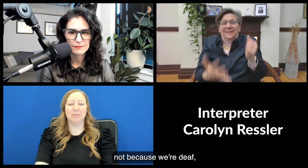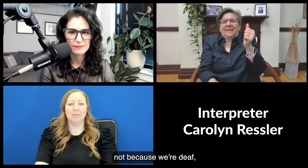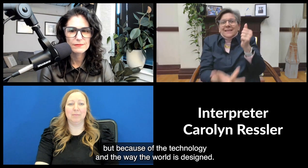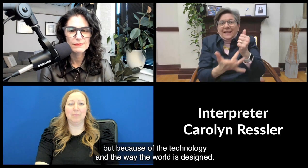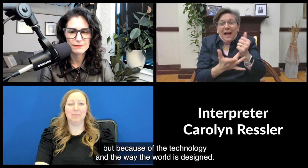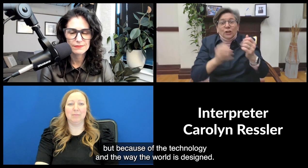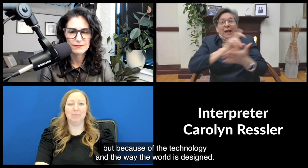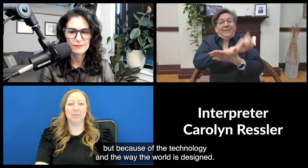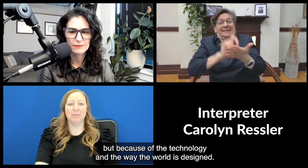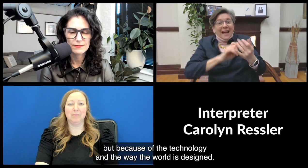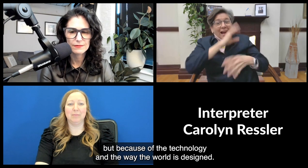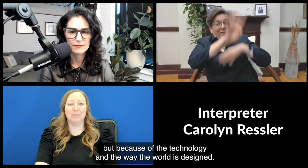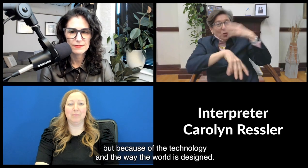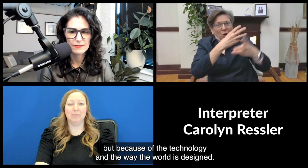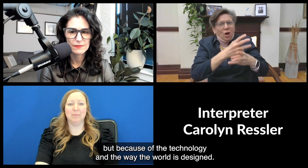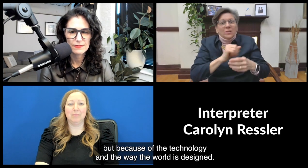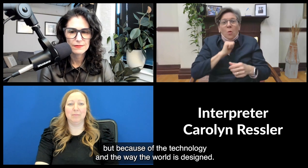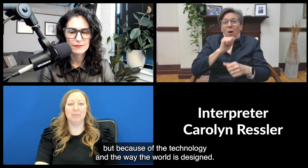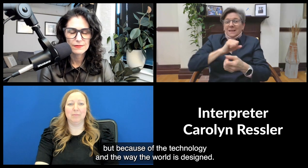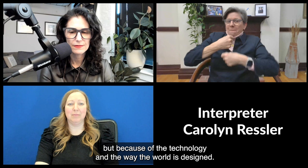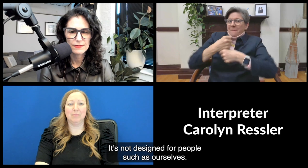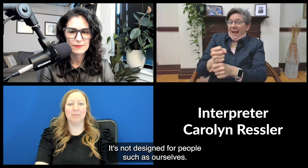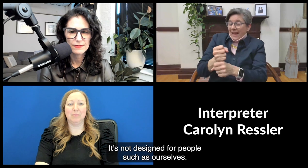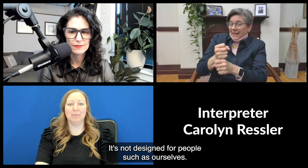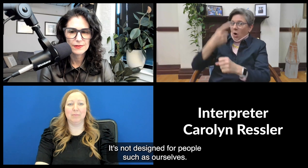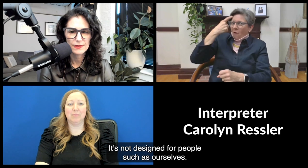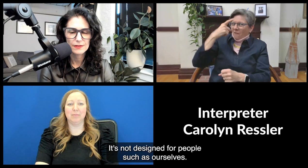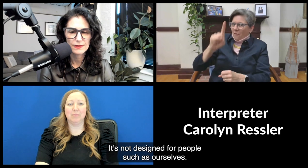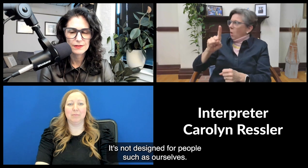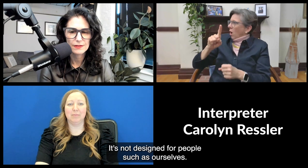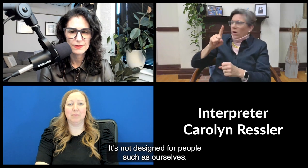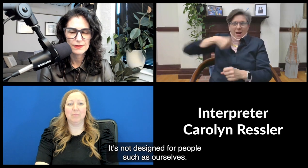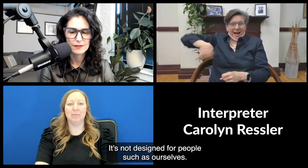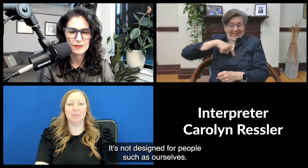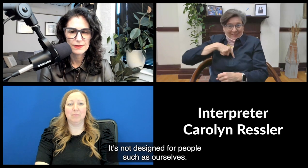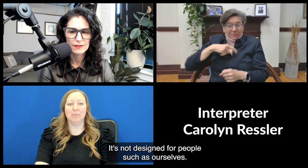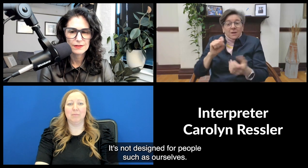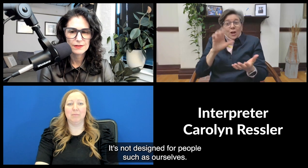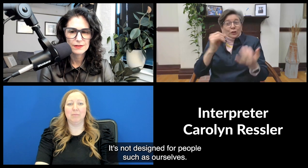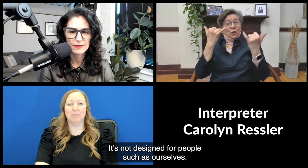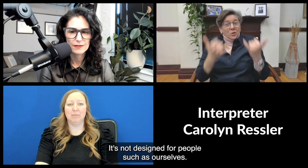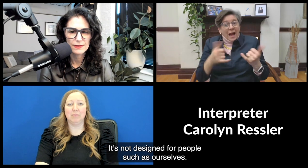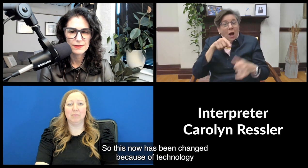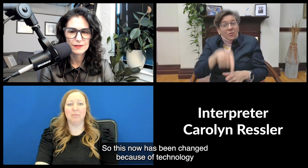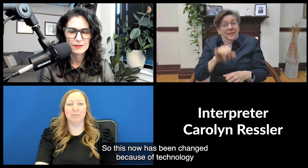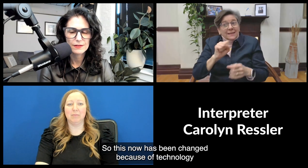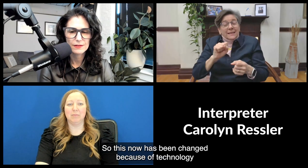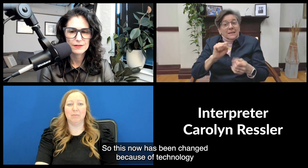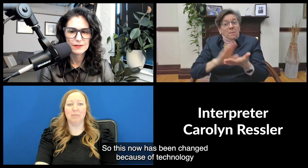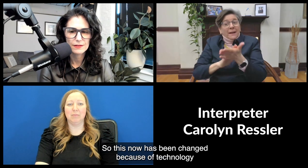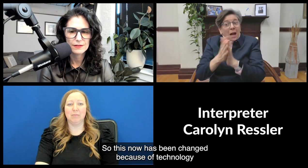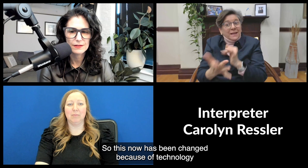to the fact that it's inequitable, not because we're deaf, but because of the technology and the way the world is designed, it's not designed for people such as